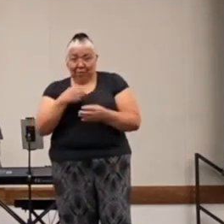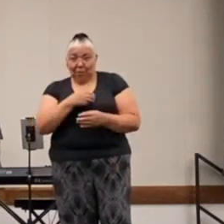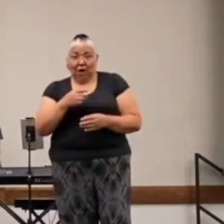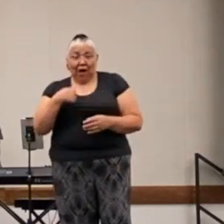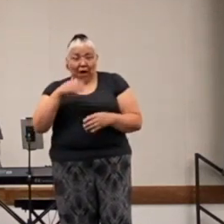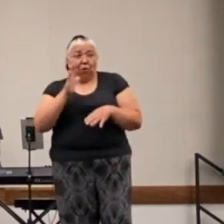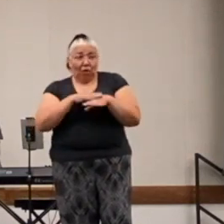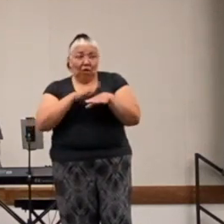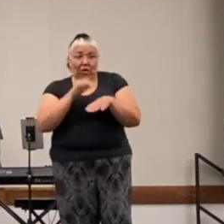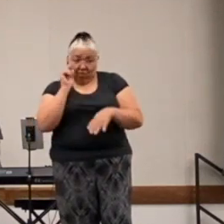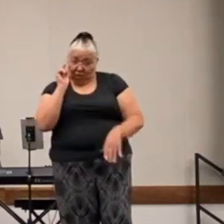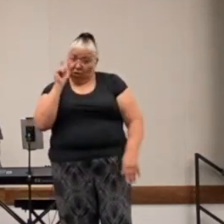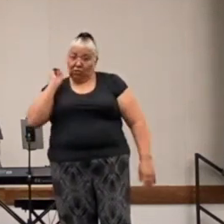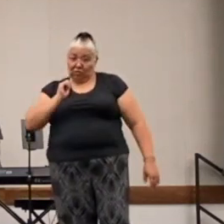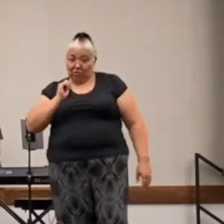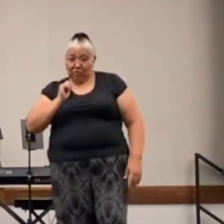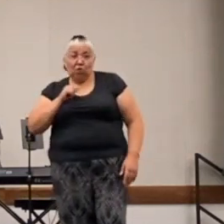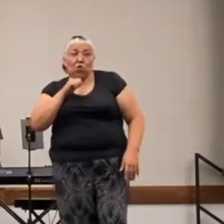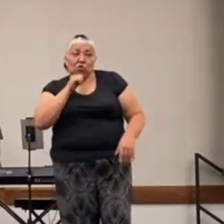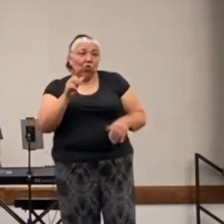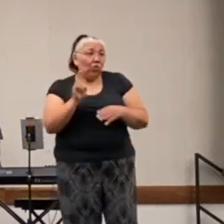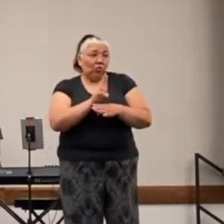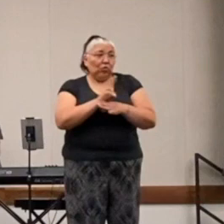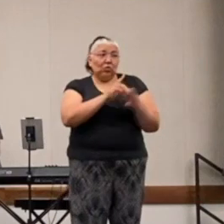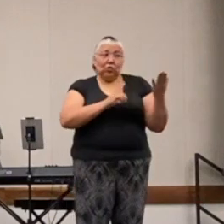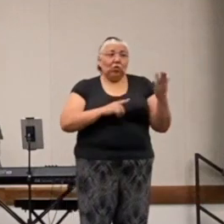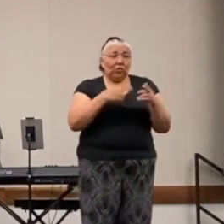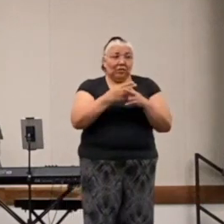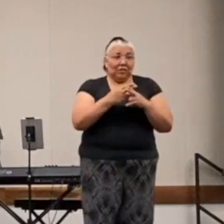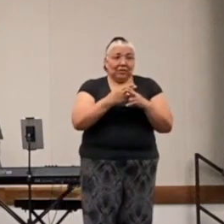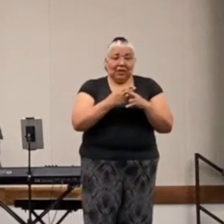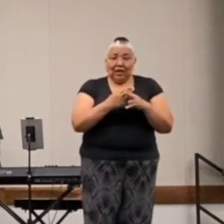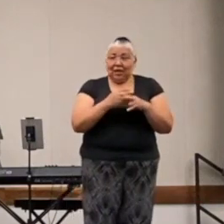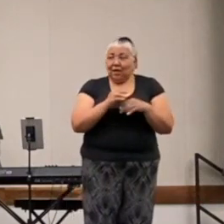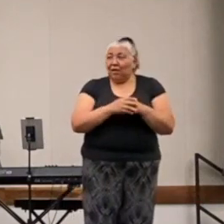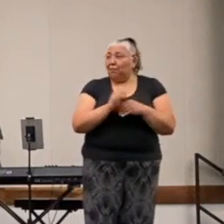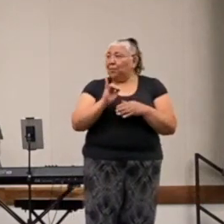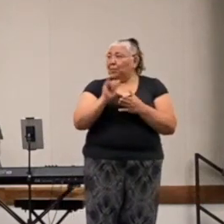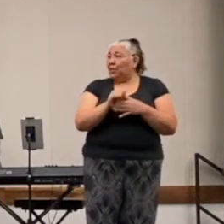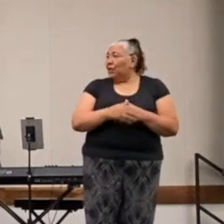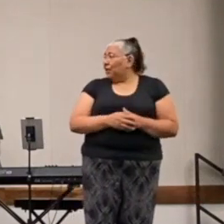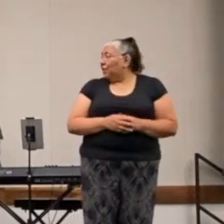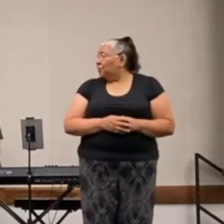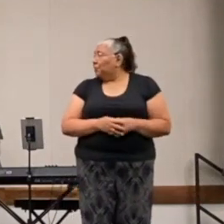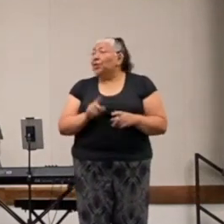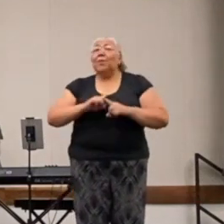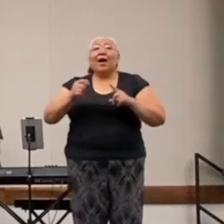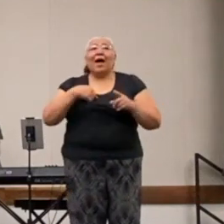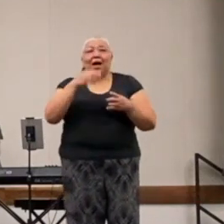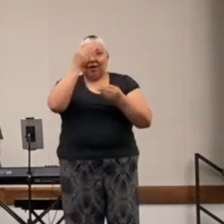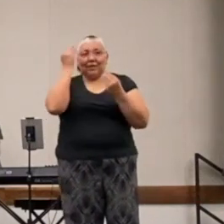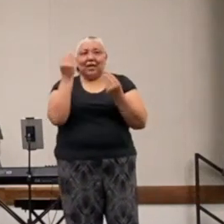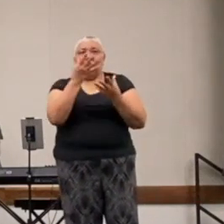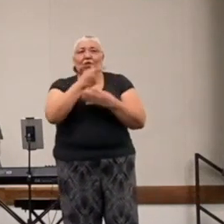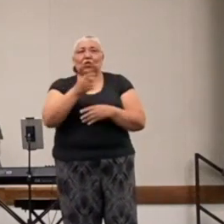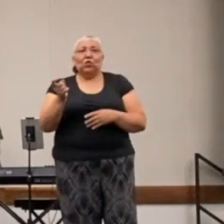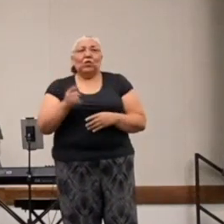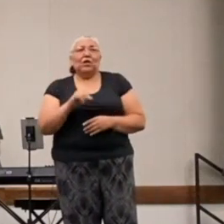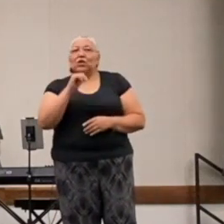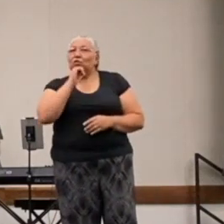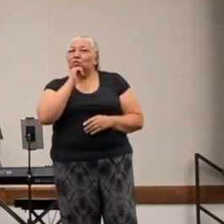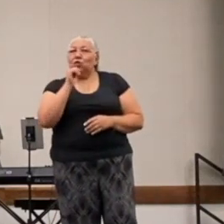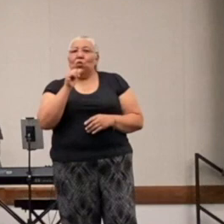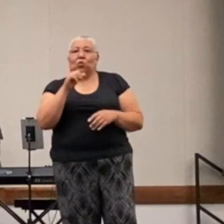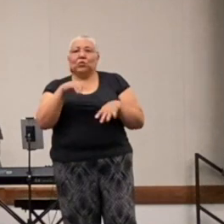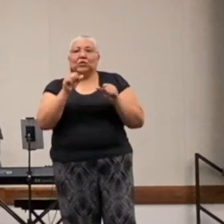out. Don't take the Lord's name in vain. Right? Matthew 5:34 says this, but I tell you, don't take